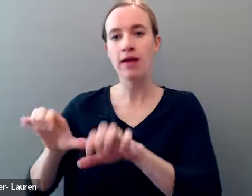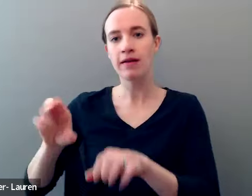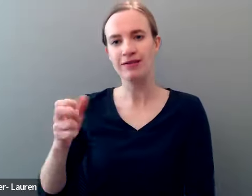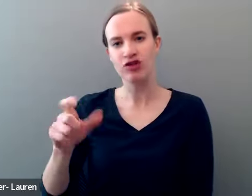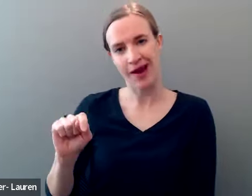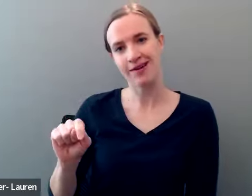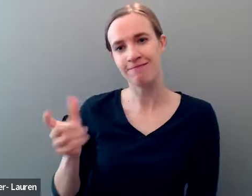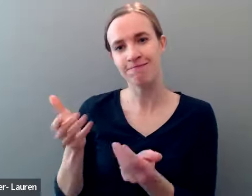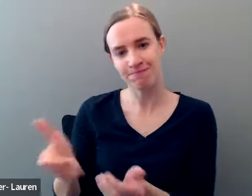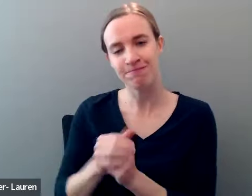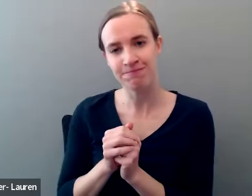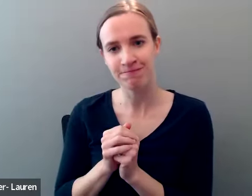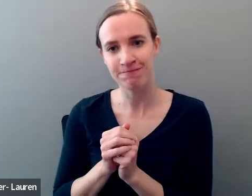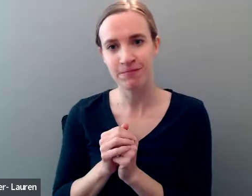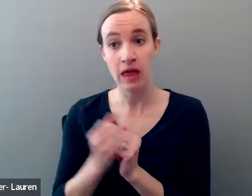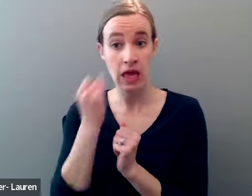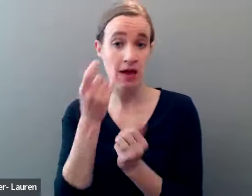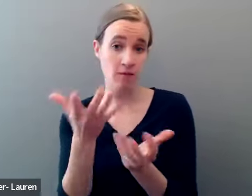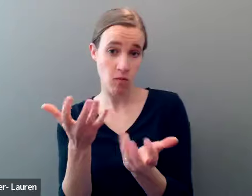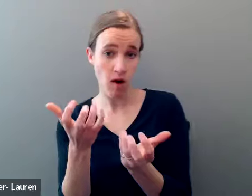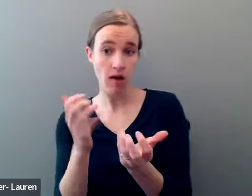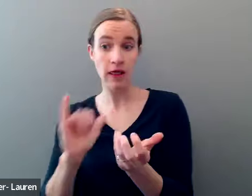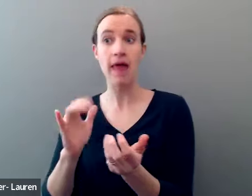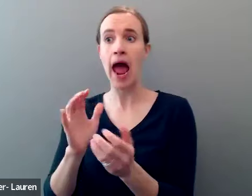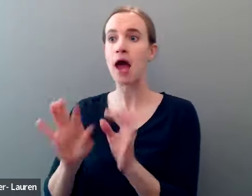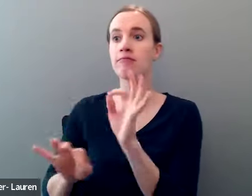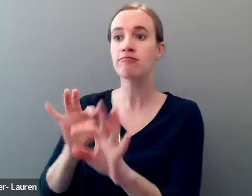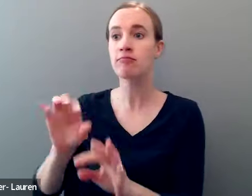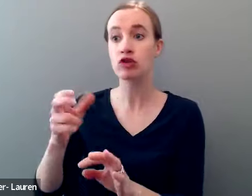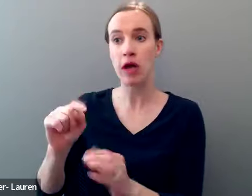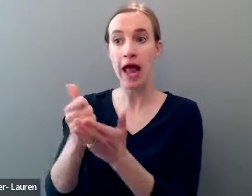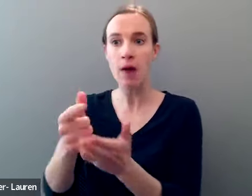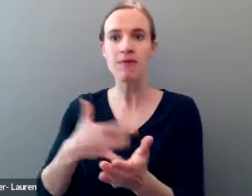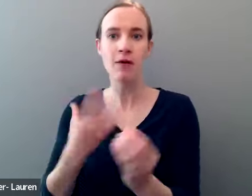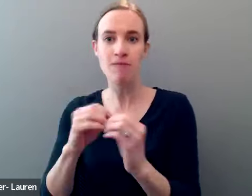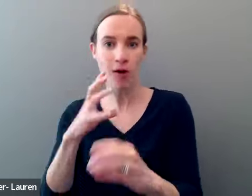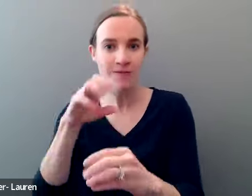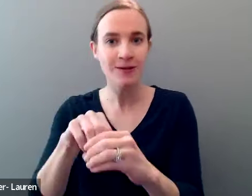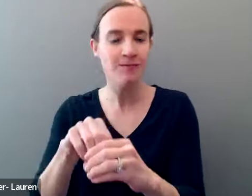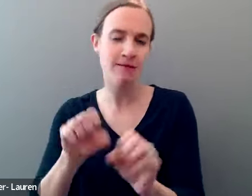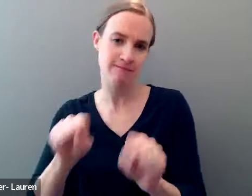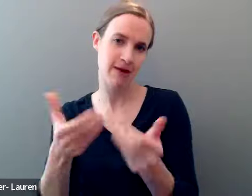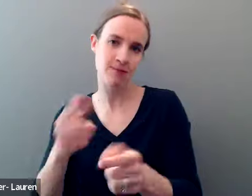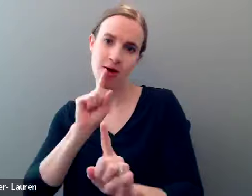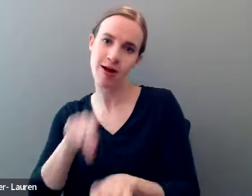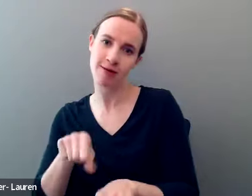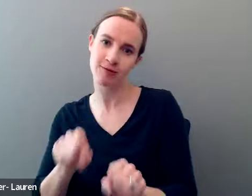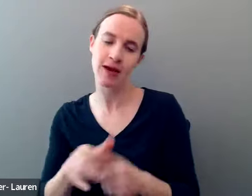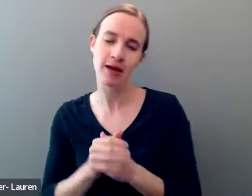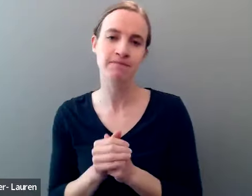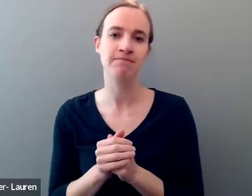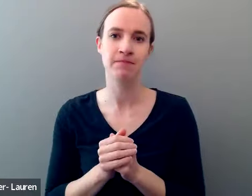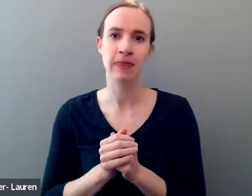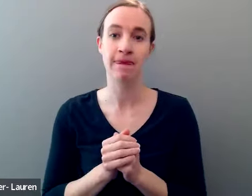participation, if it keeps you present easier, and genuinely just, finding something that gives you resilience.